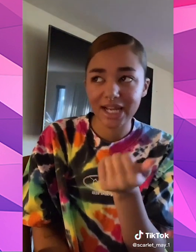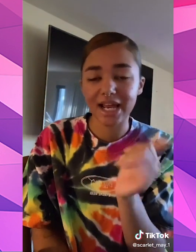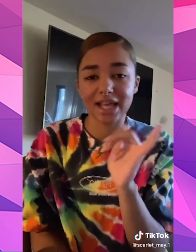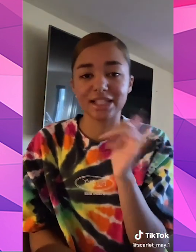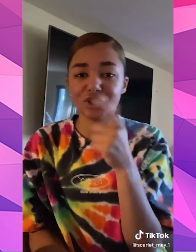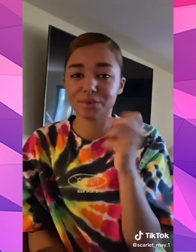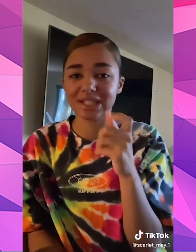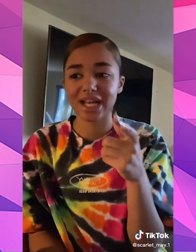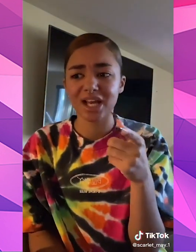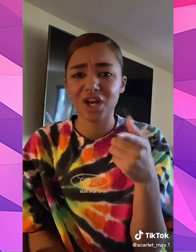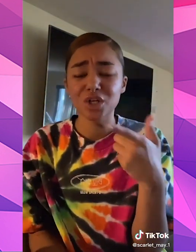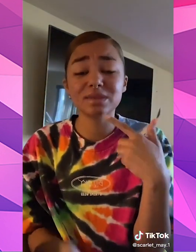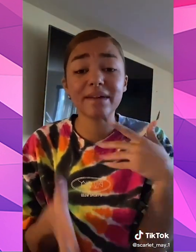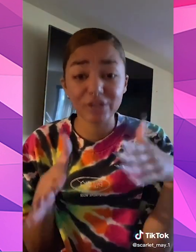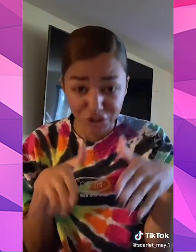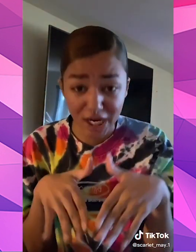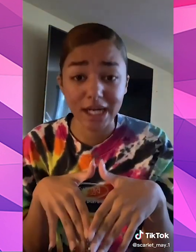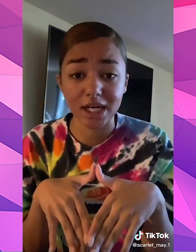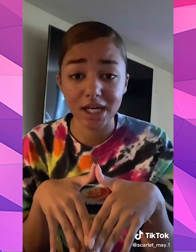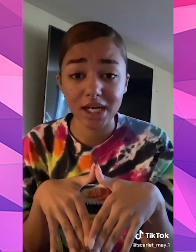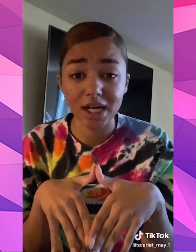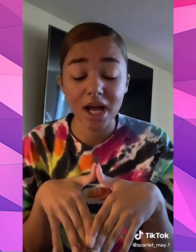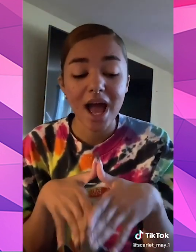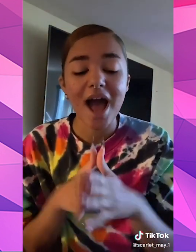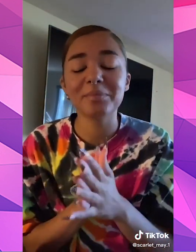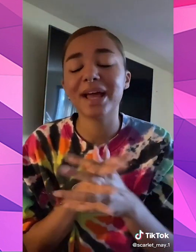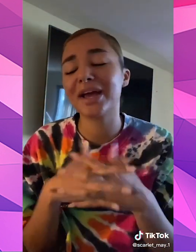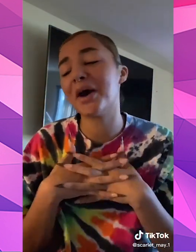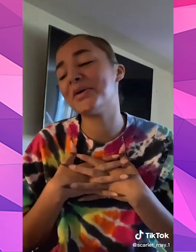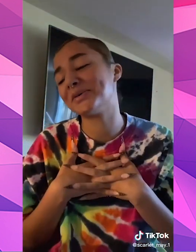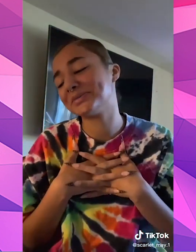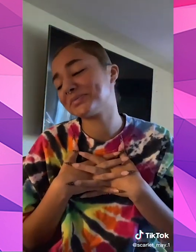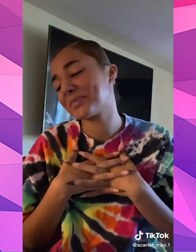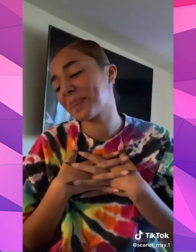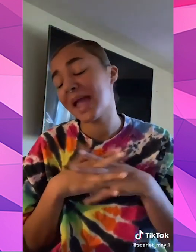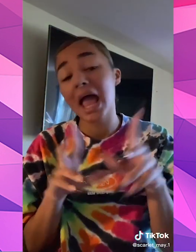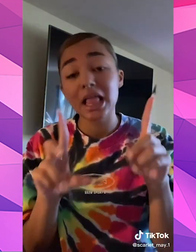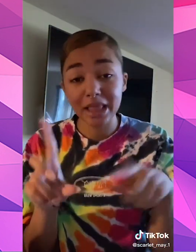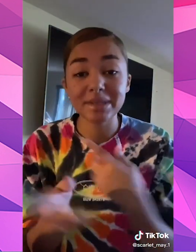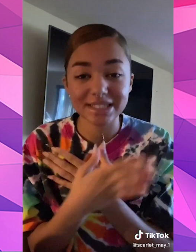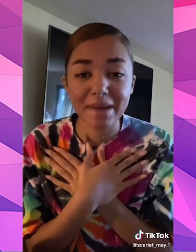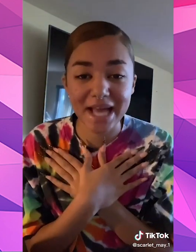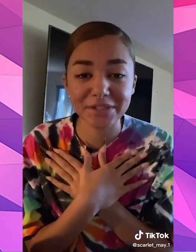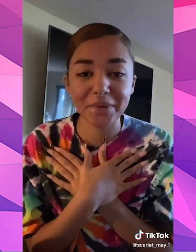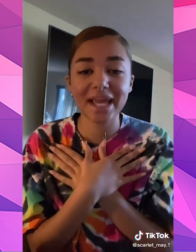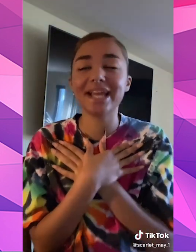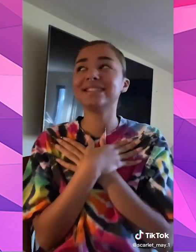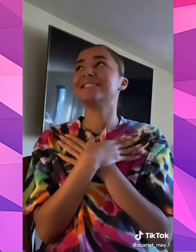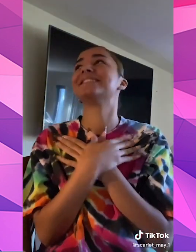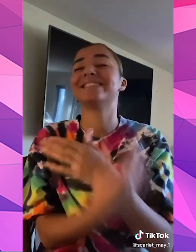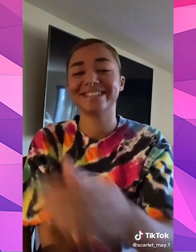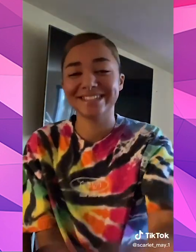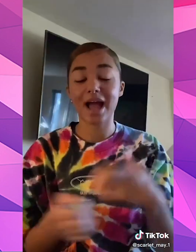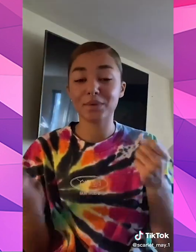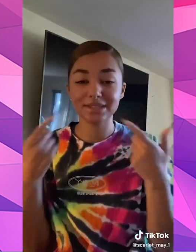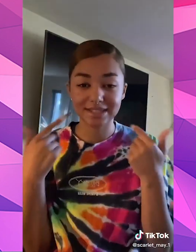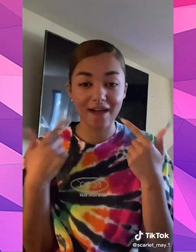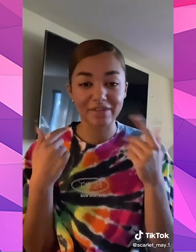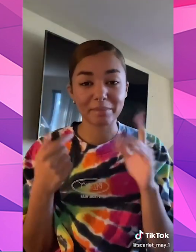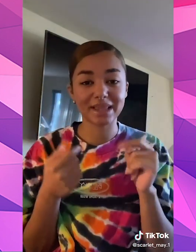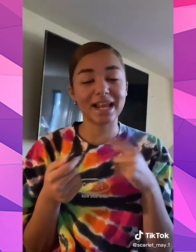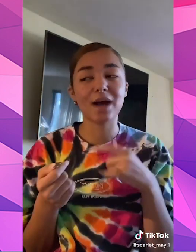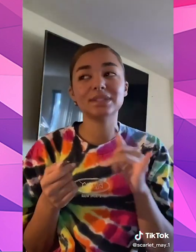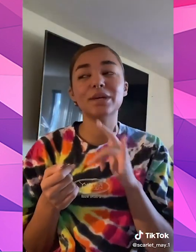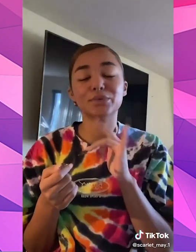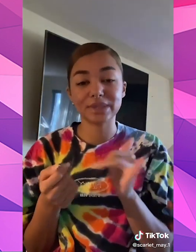what's so funny And then she was like You said vagina I'm like, oh Let me just pass away I was